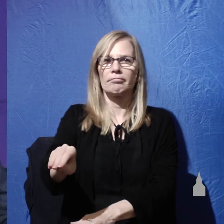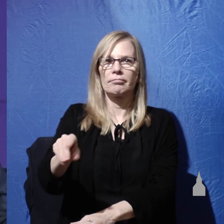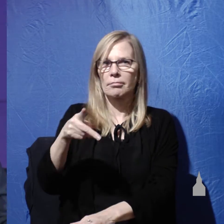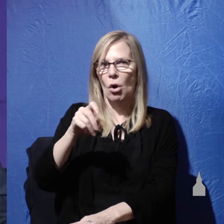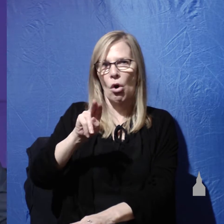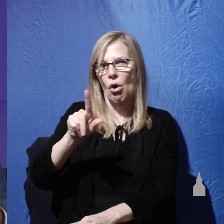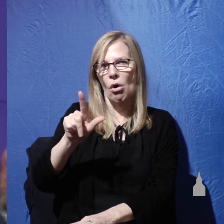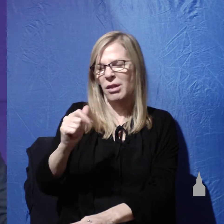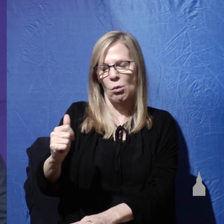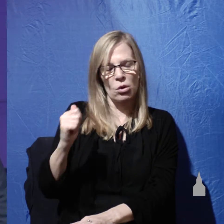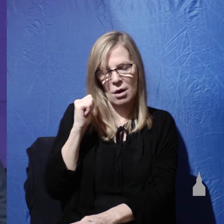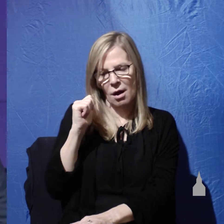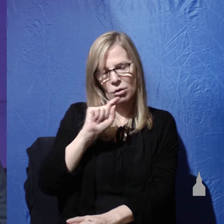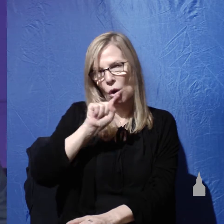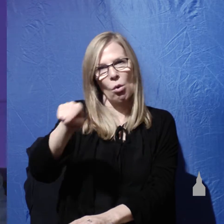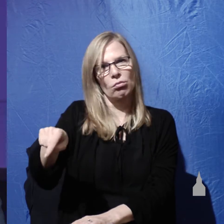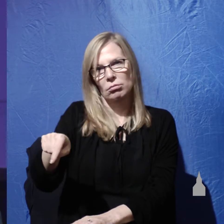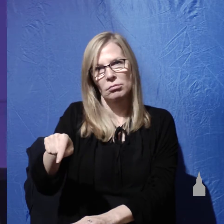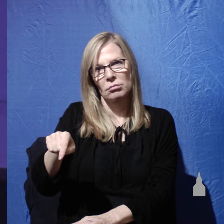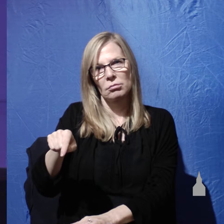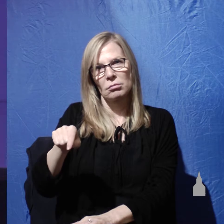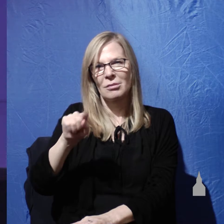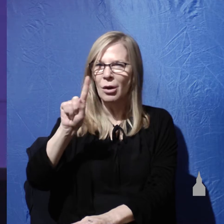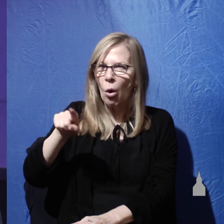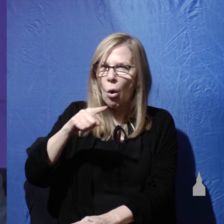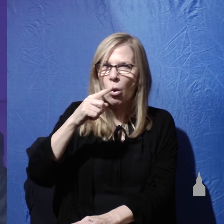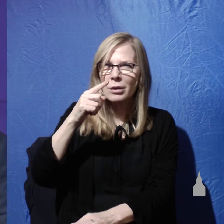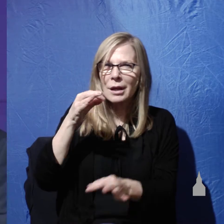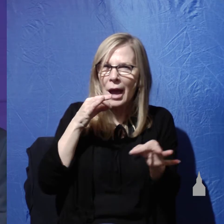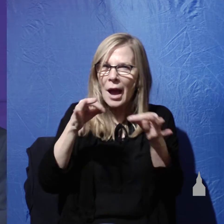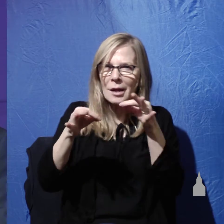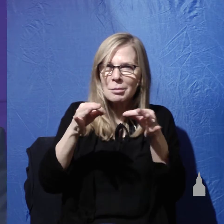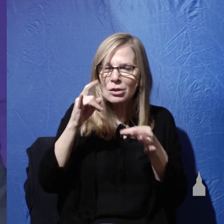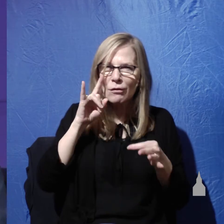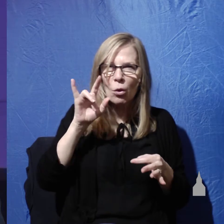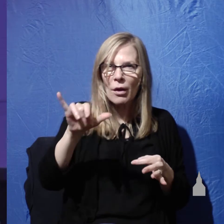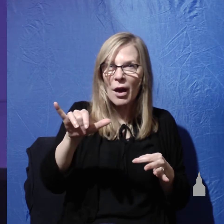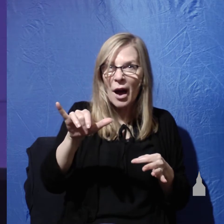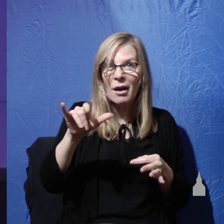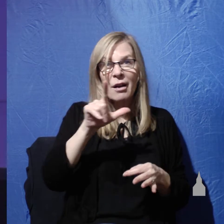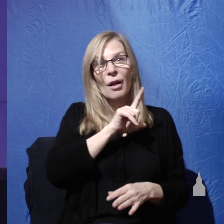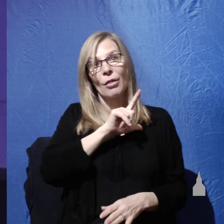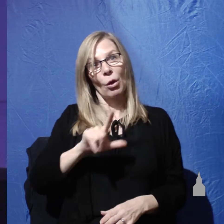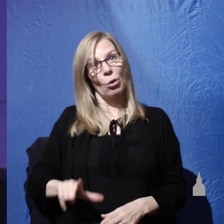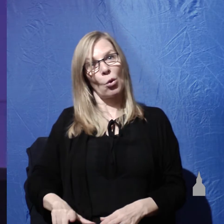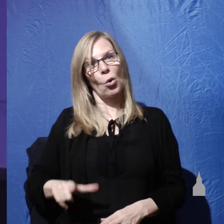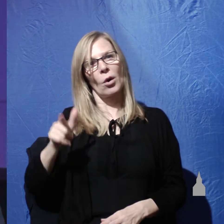not given him a hearing. The only explanation for this not happening is that the